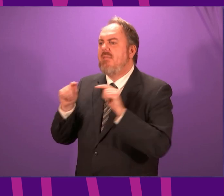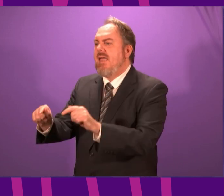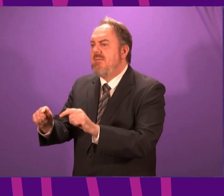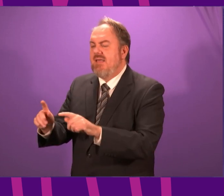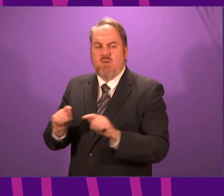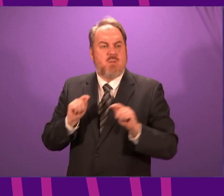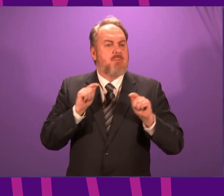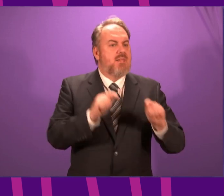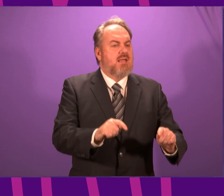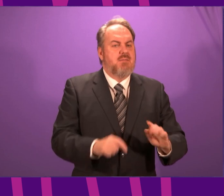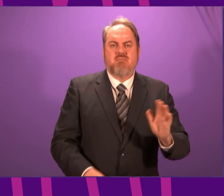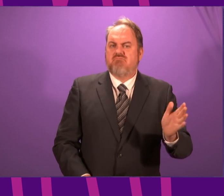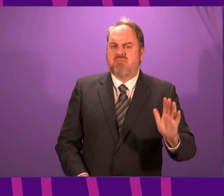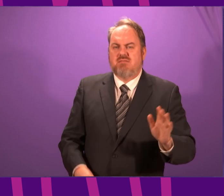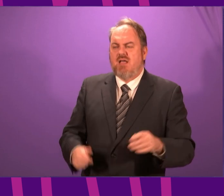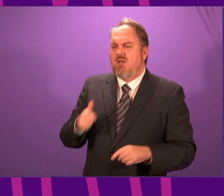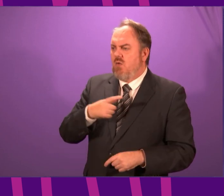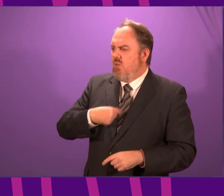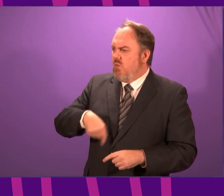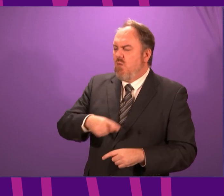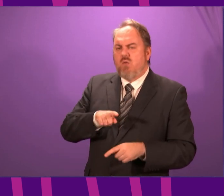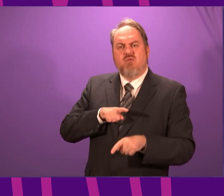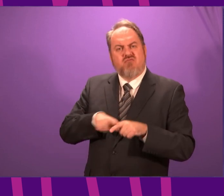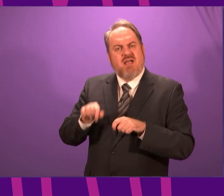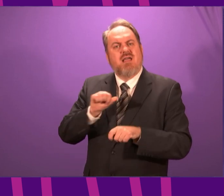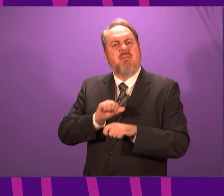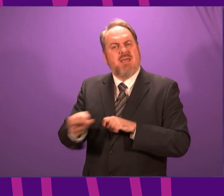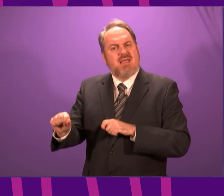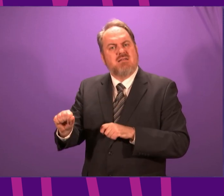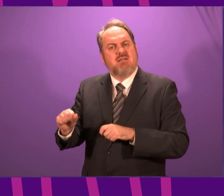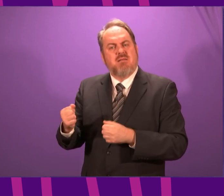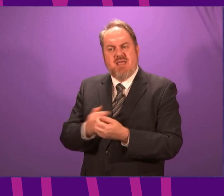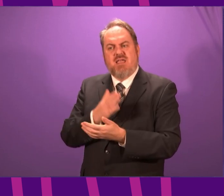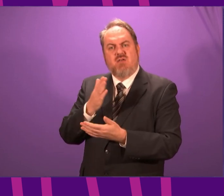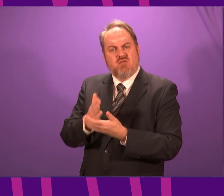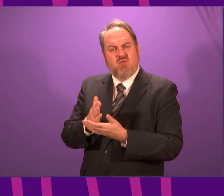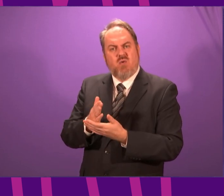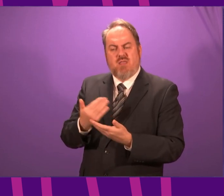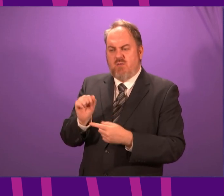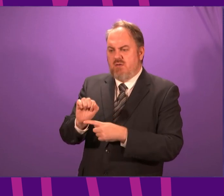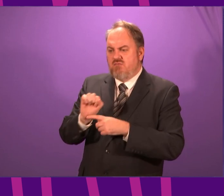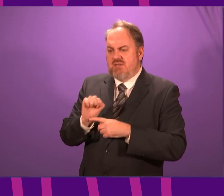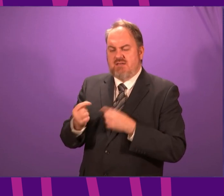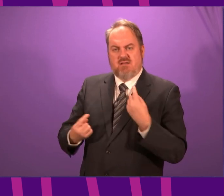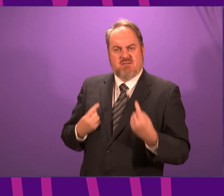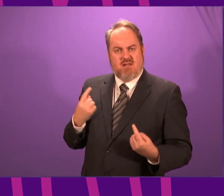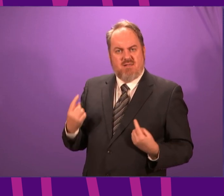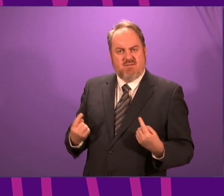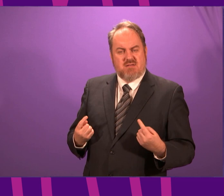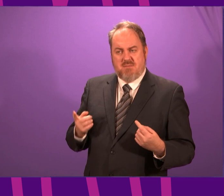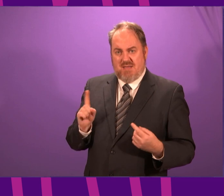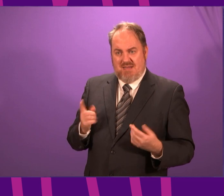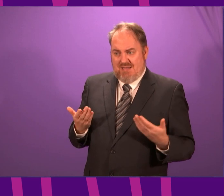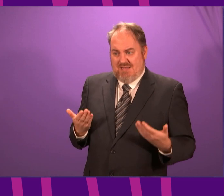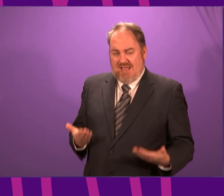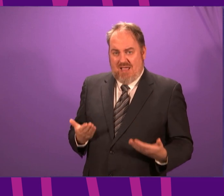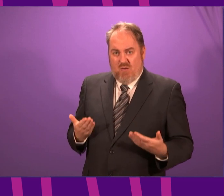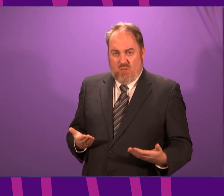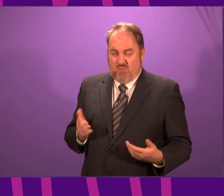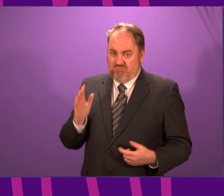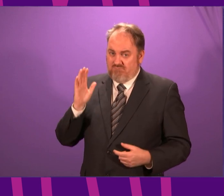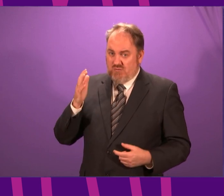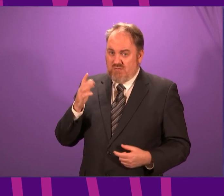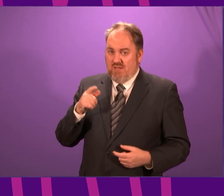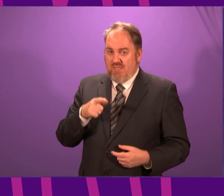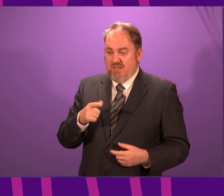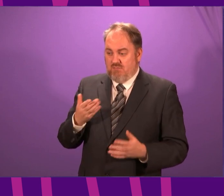I do believe that the majority are trying to do the right thing and putting personal safety measures in place. But we've kind of got to this point where we are now from the